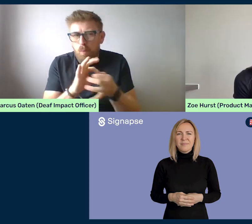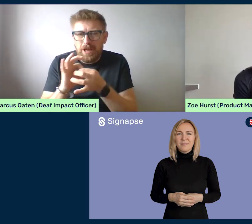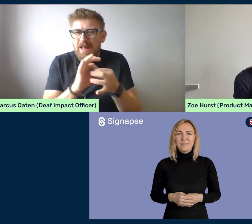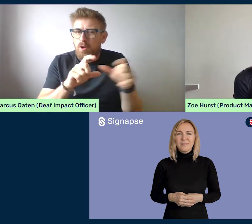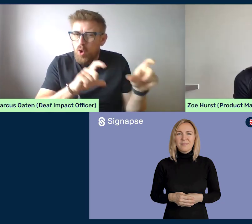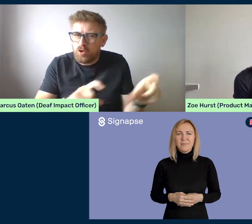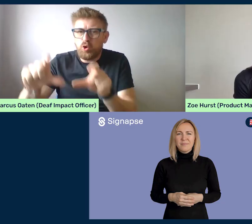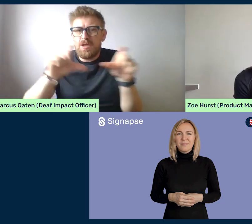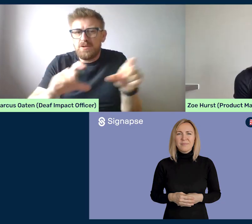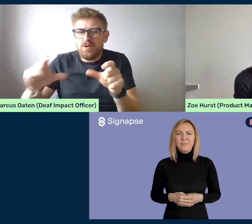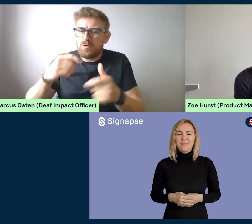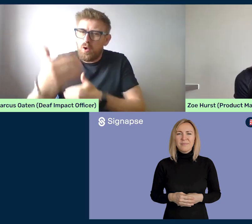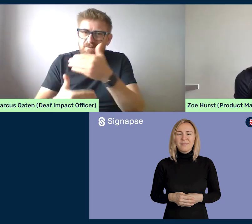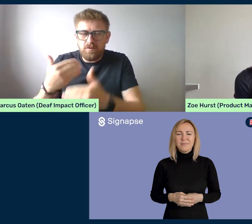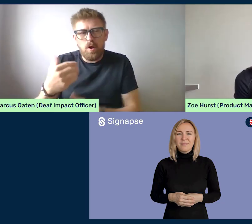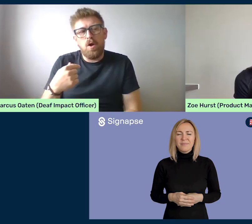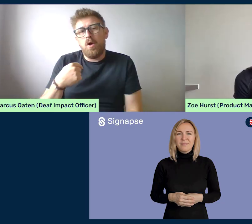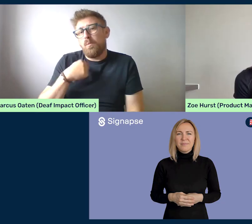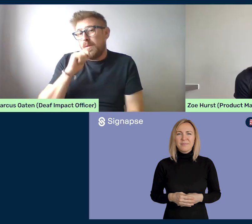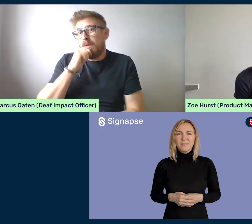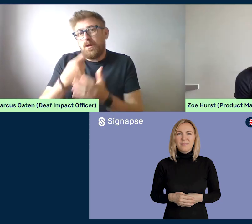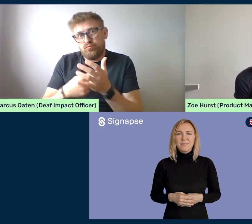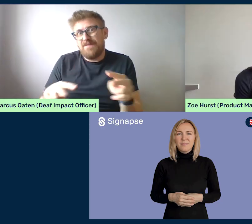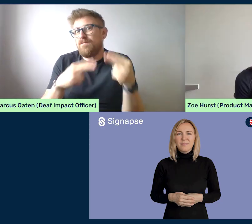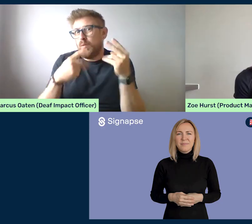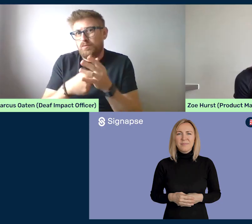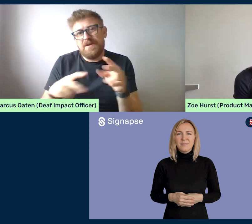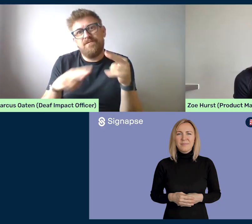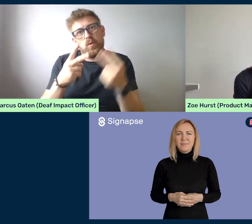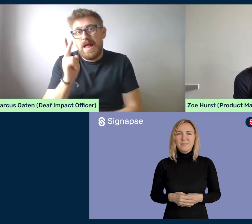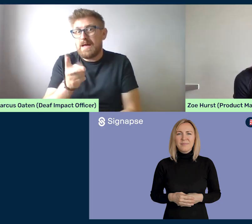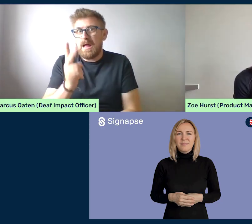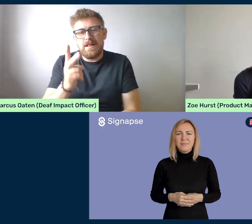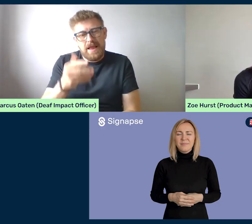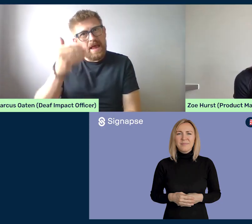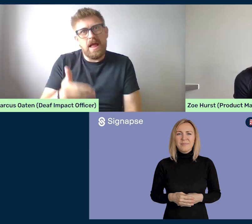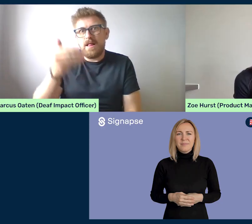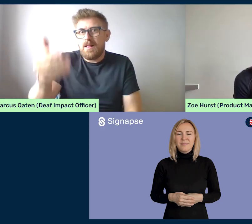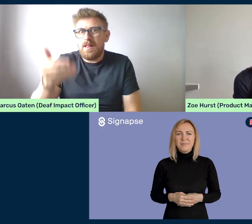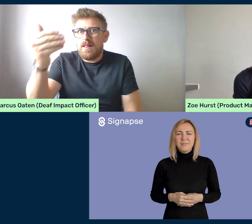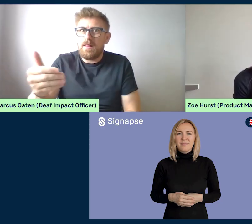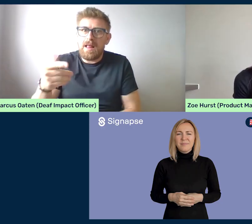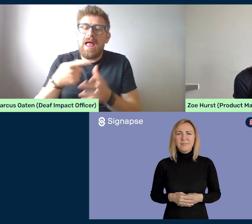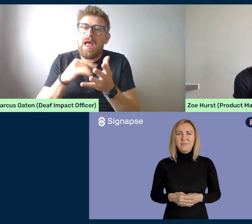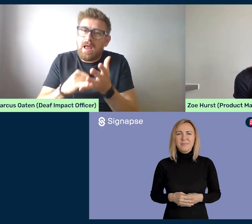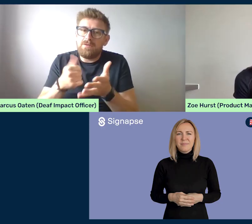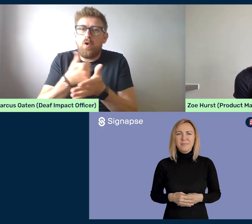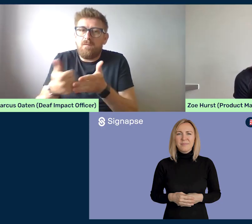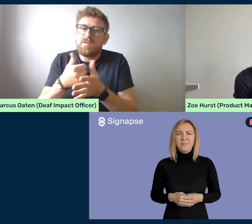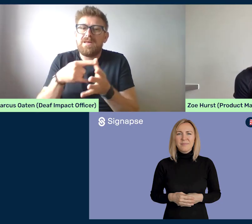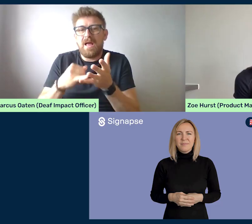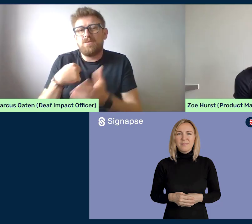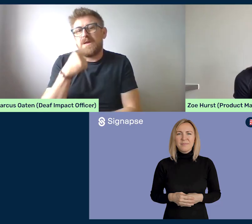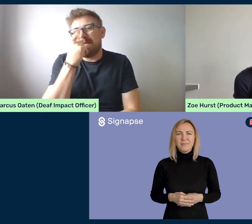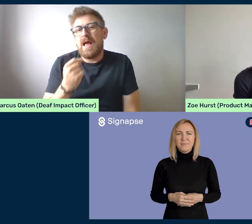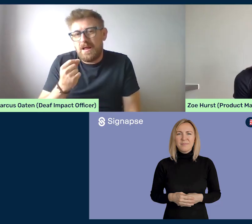things, but it's completely invaluable. That continual working together. And obviously, we'll always review how we do that